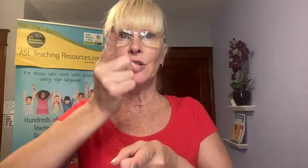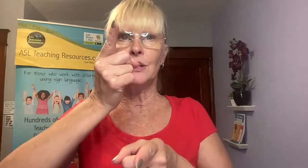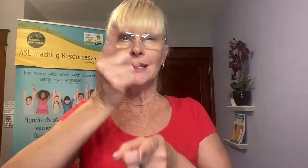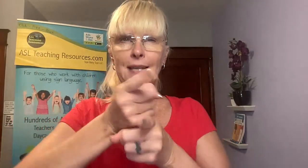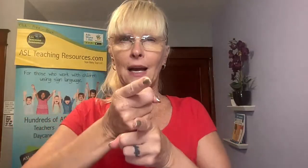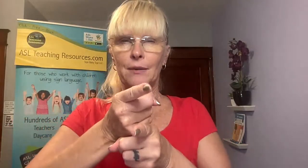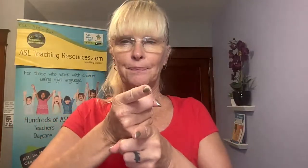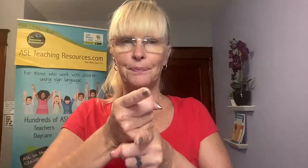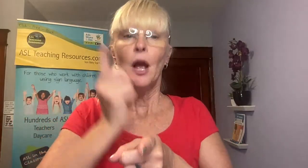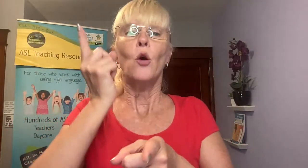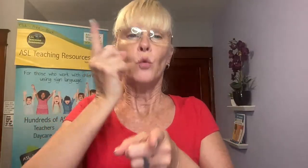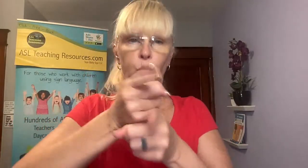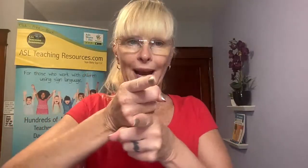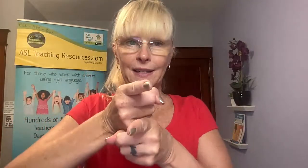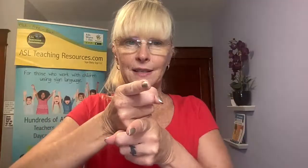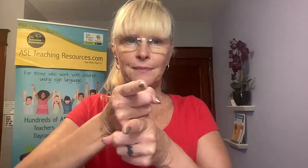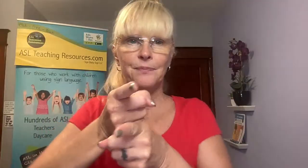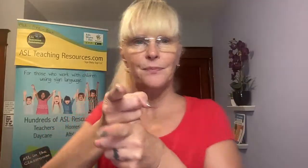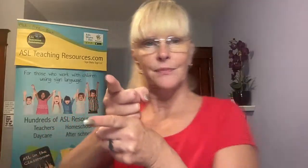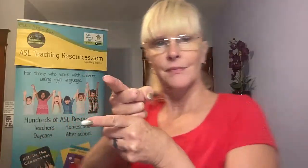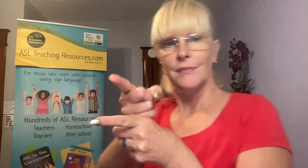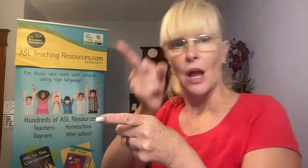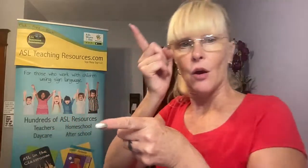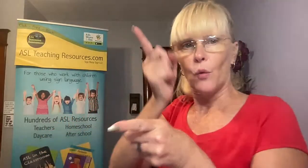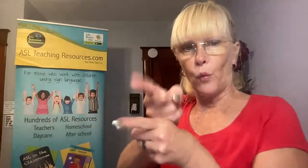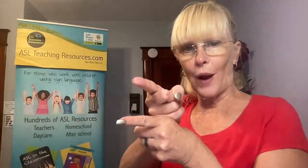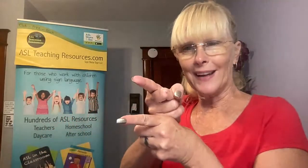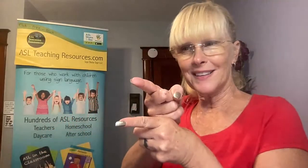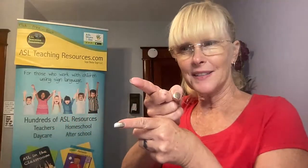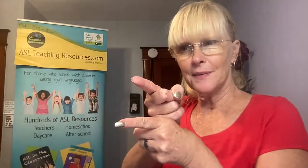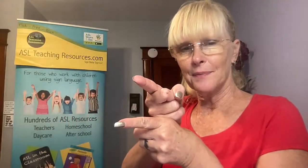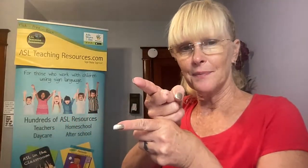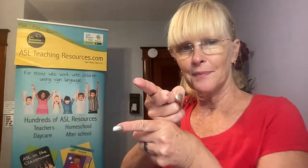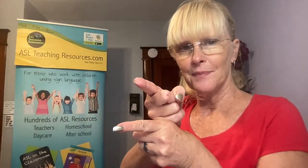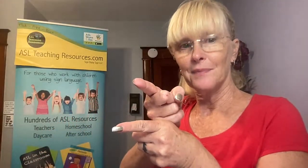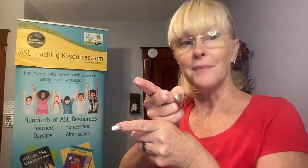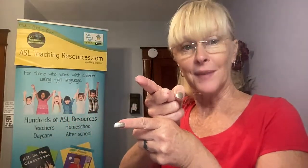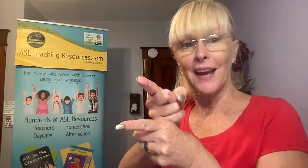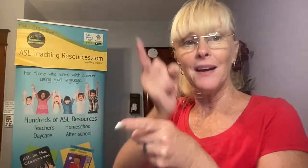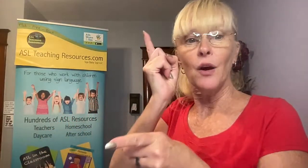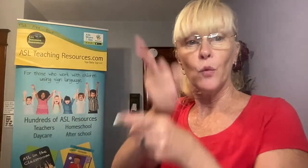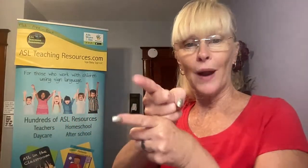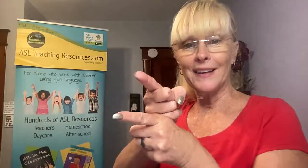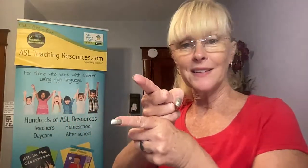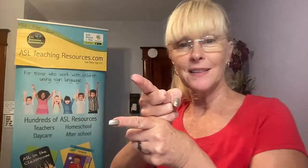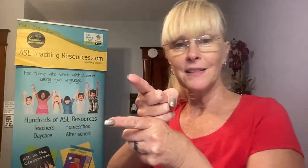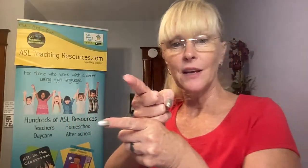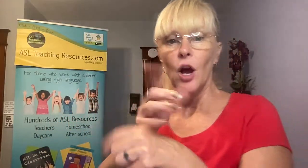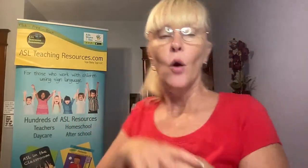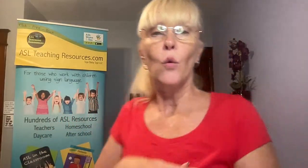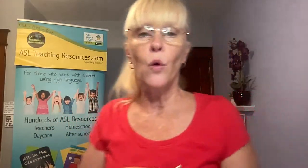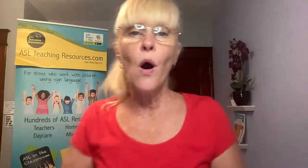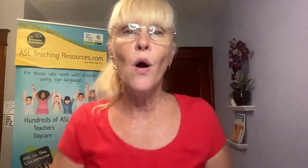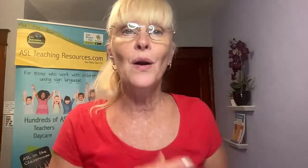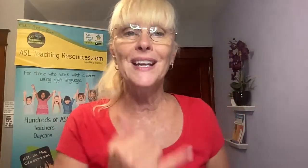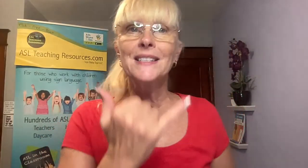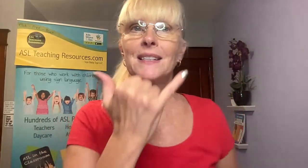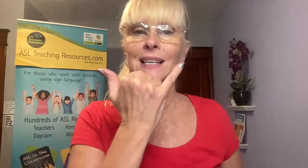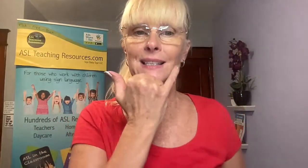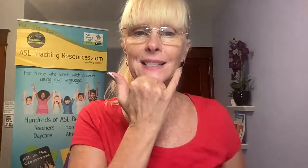to stack them. Right. Right. Okay. Right. Wrong is